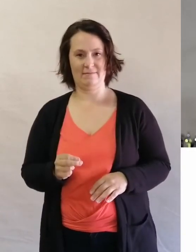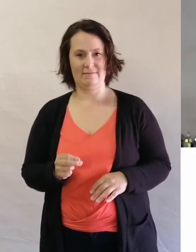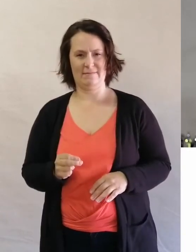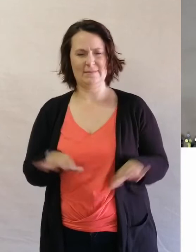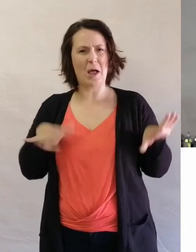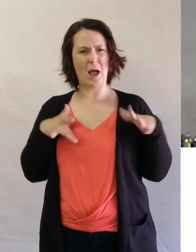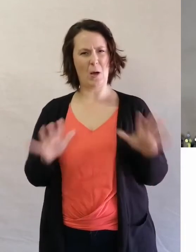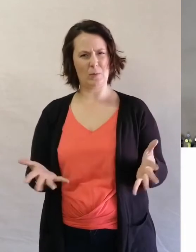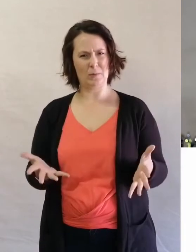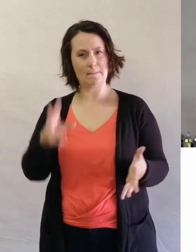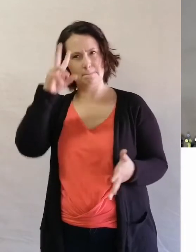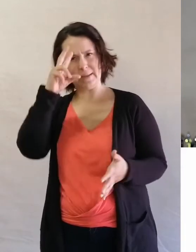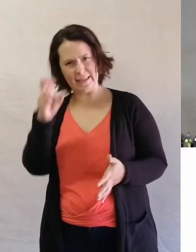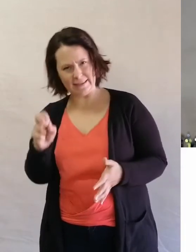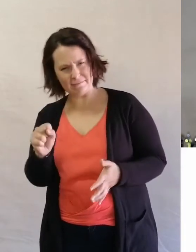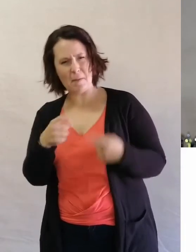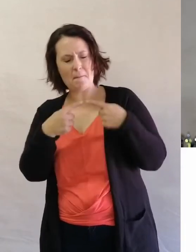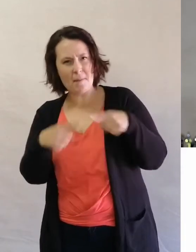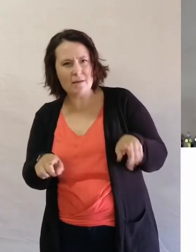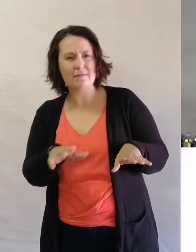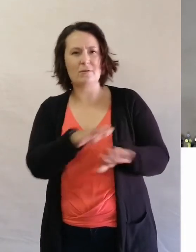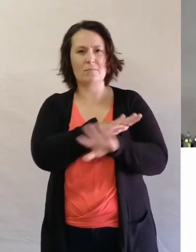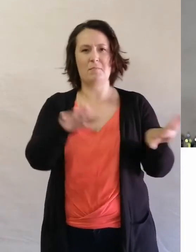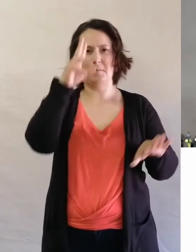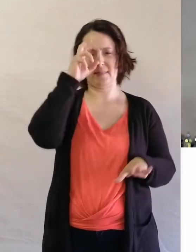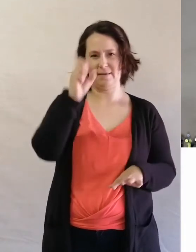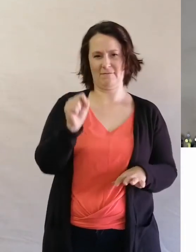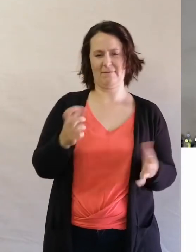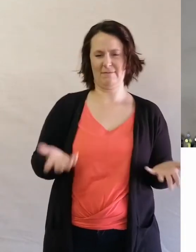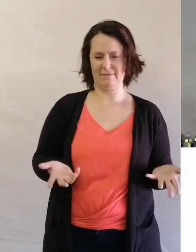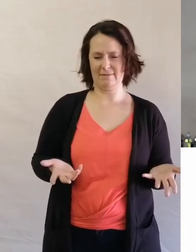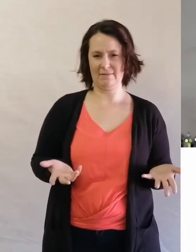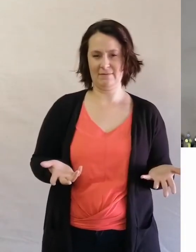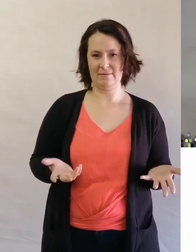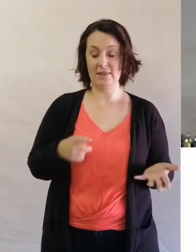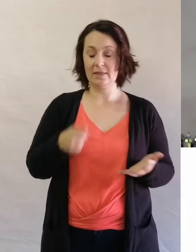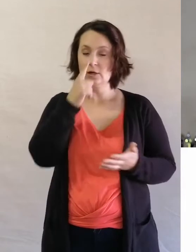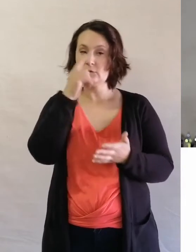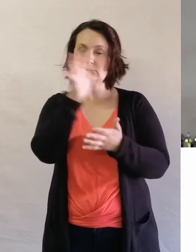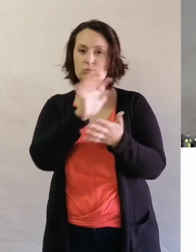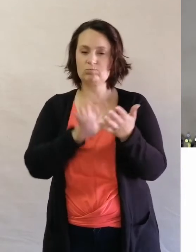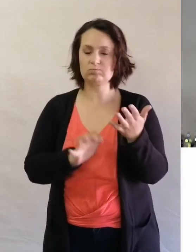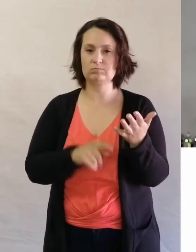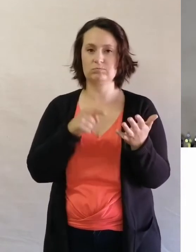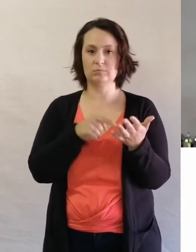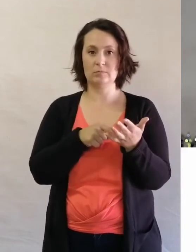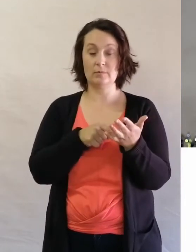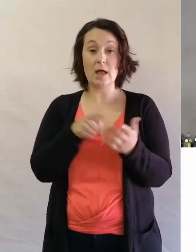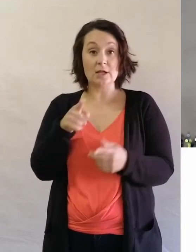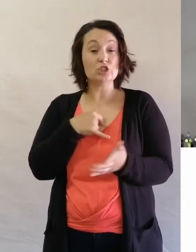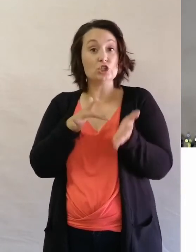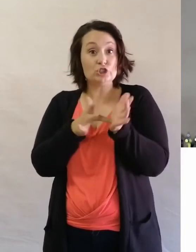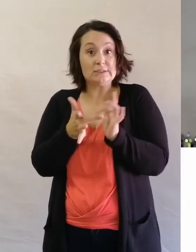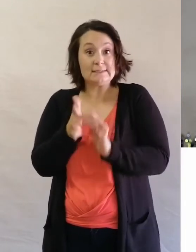possible? Believe, yet have unbelief. And it looks to me like in that story, Jesus says, well, that's enough. That's all I needed.